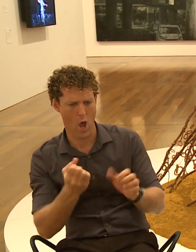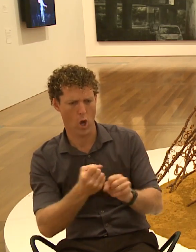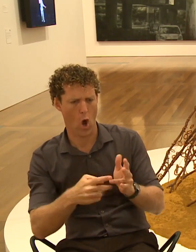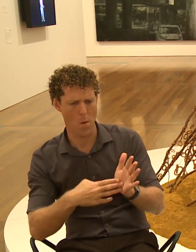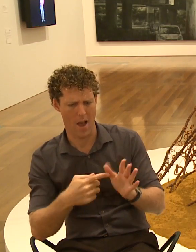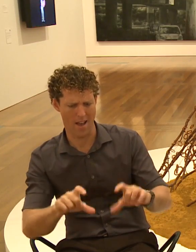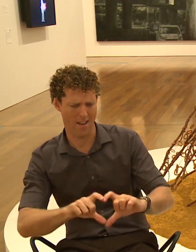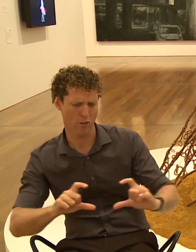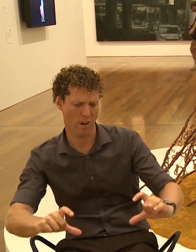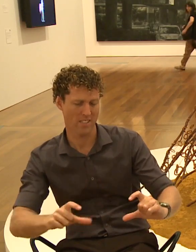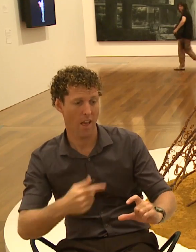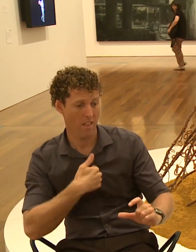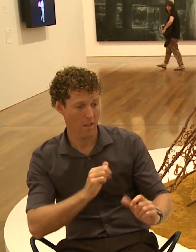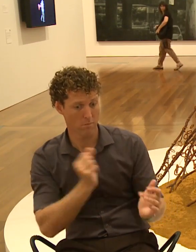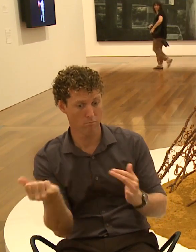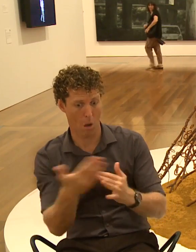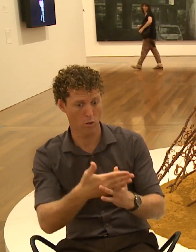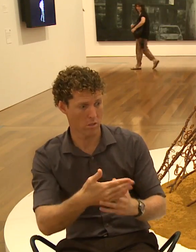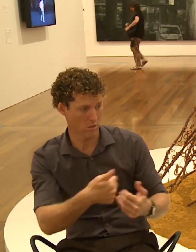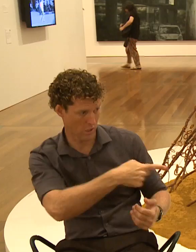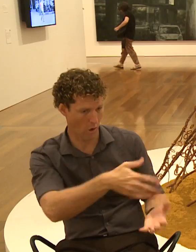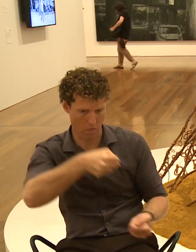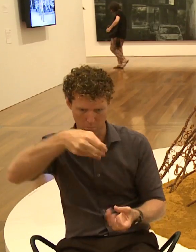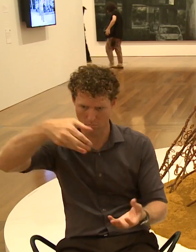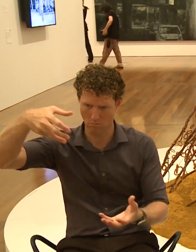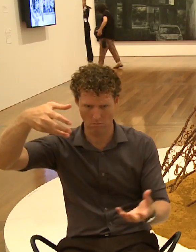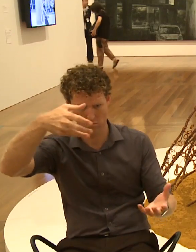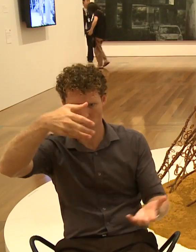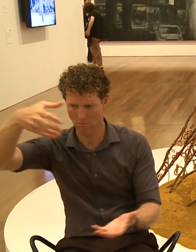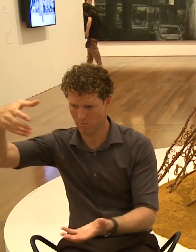and she got them, and